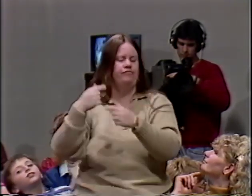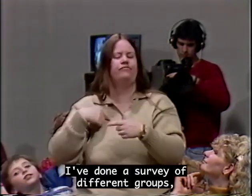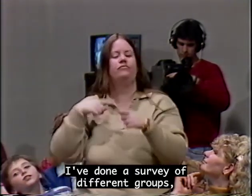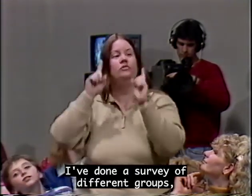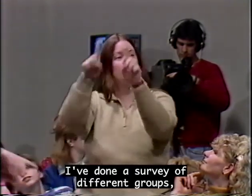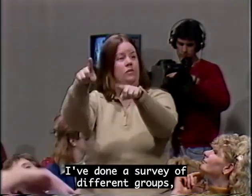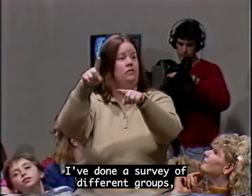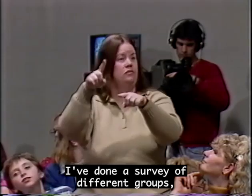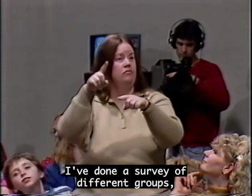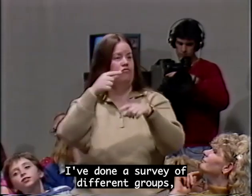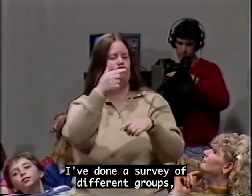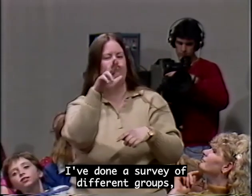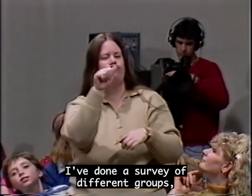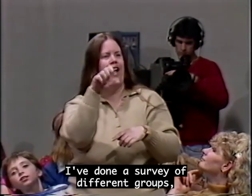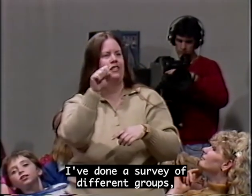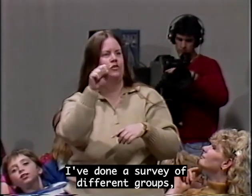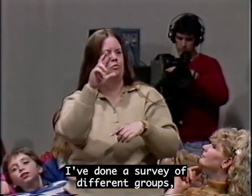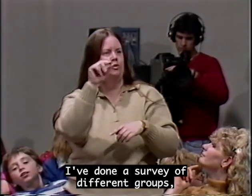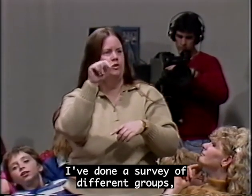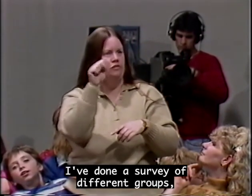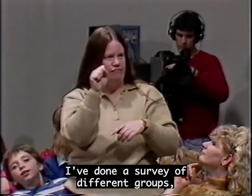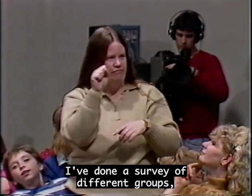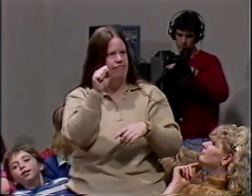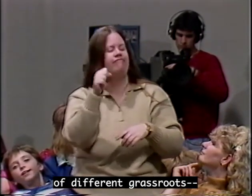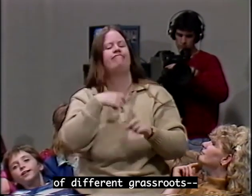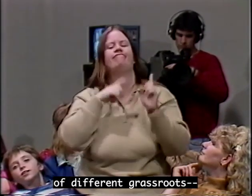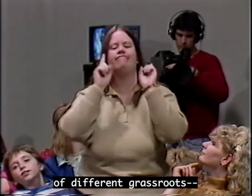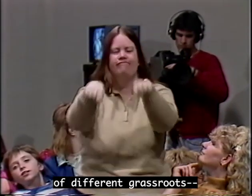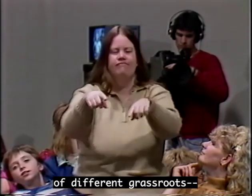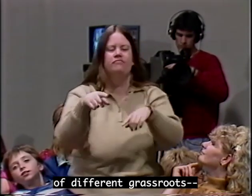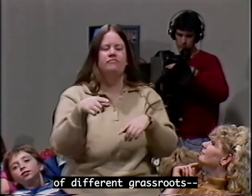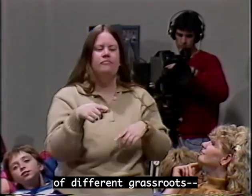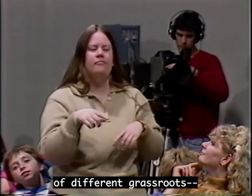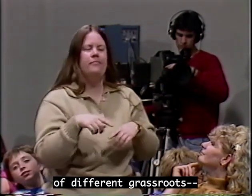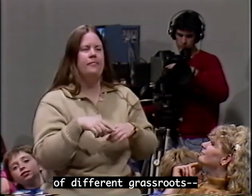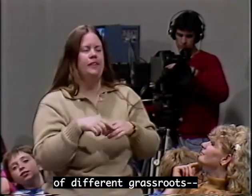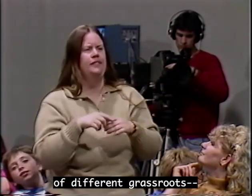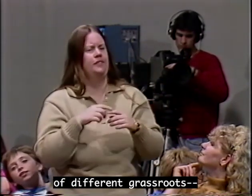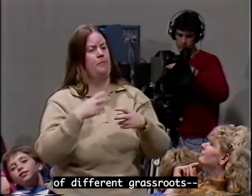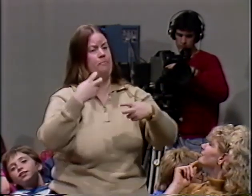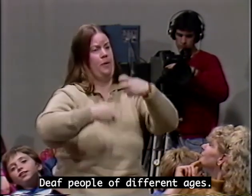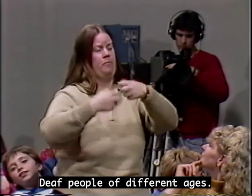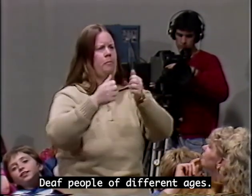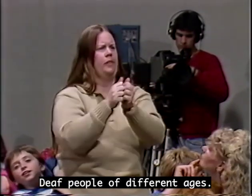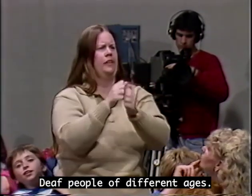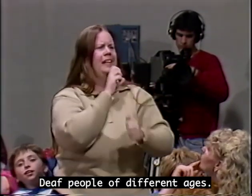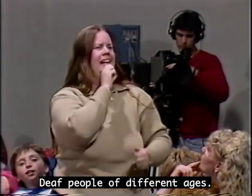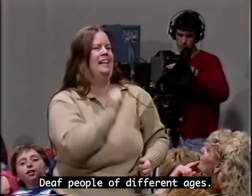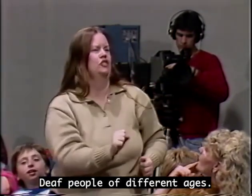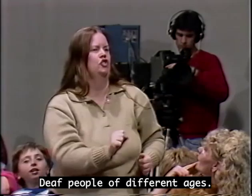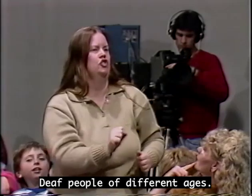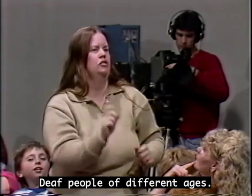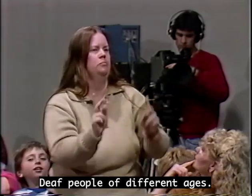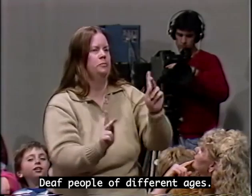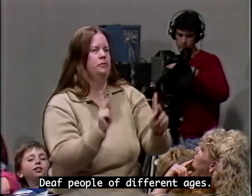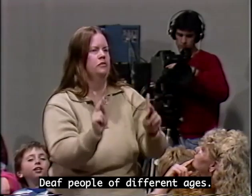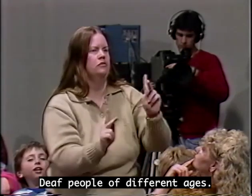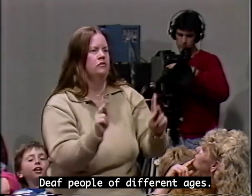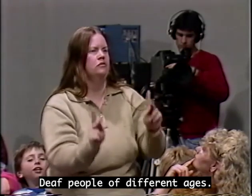I've done a survey of different groups, of different grassroots deaf people, of different